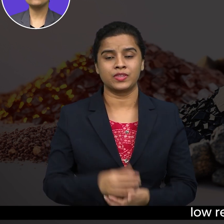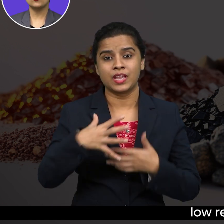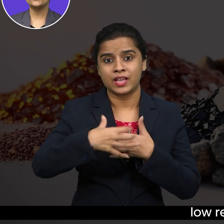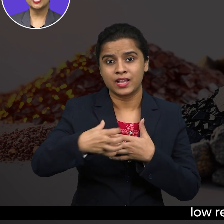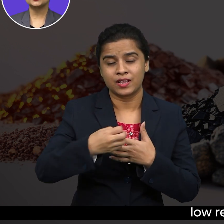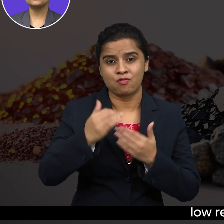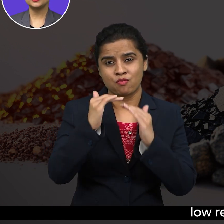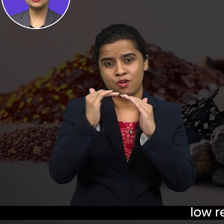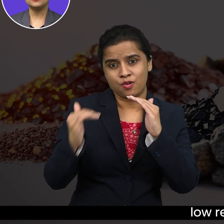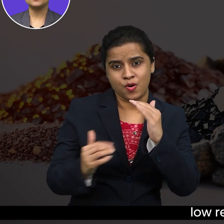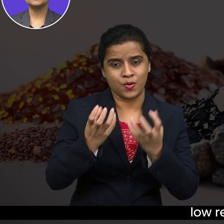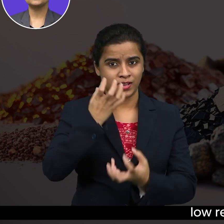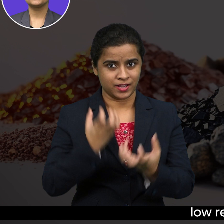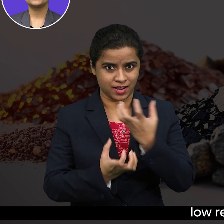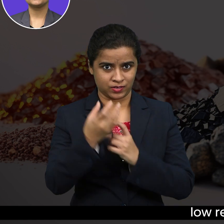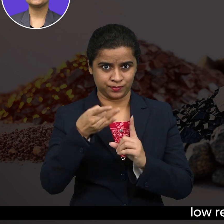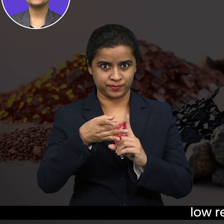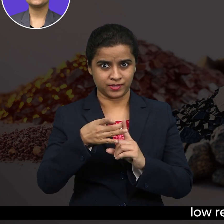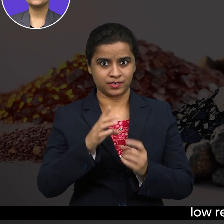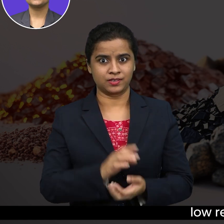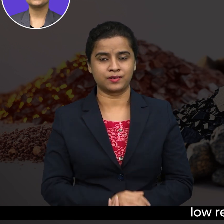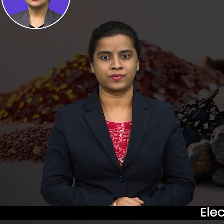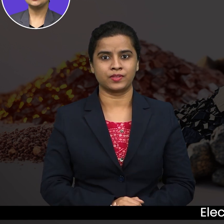extraction of low reactive metal,